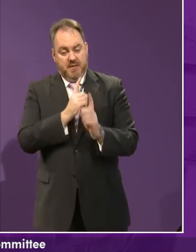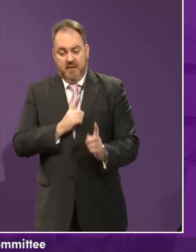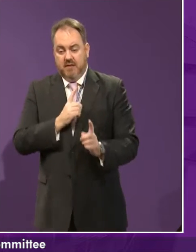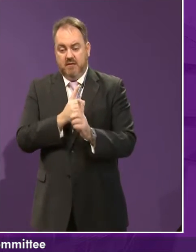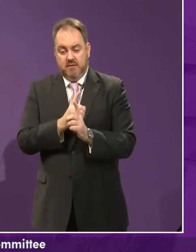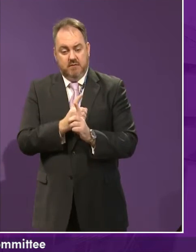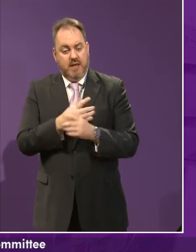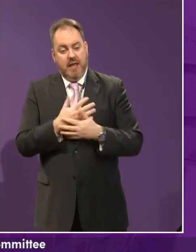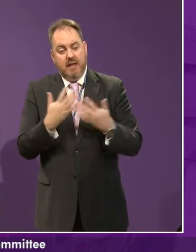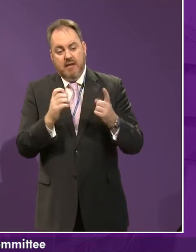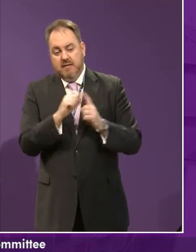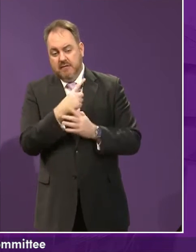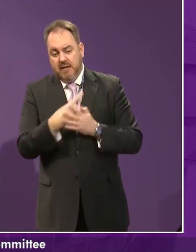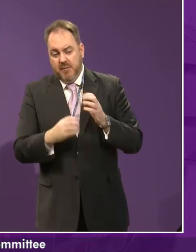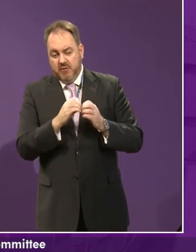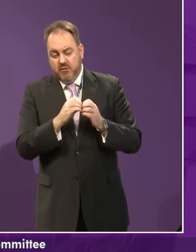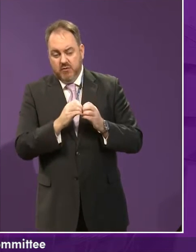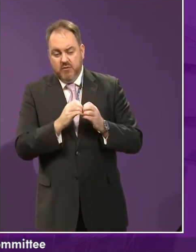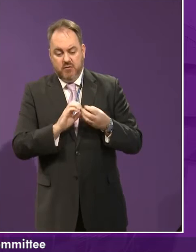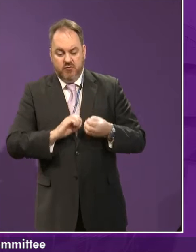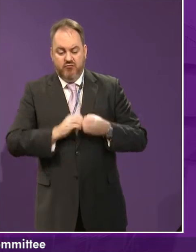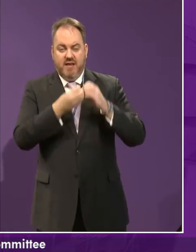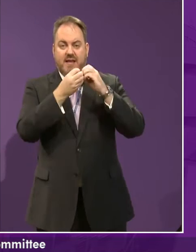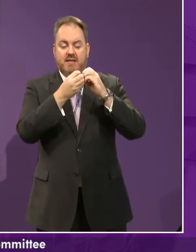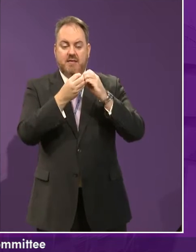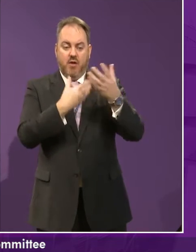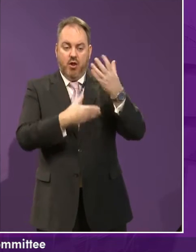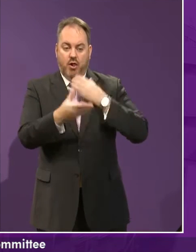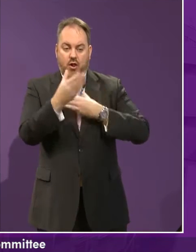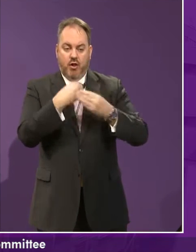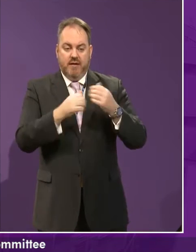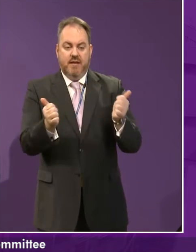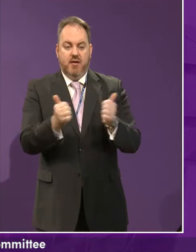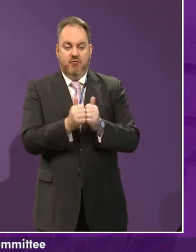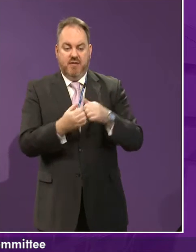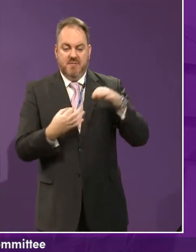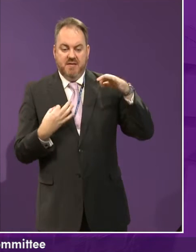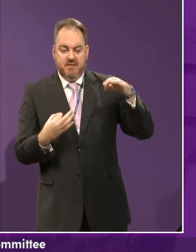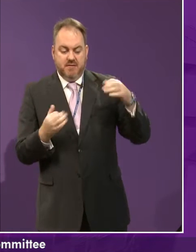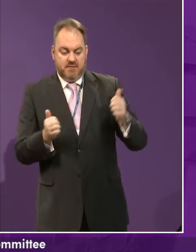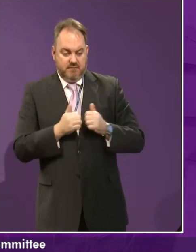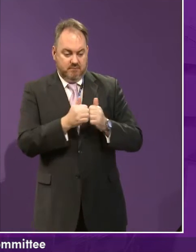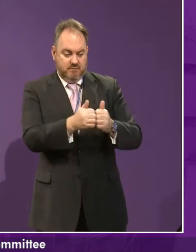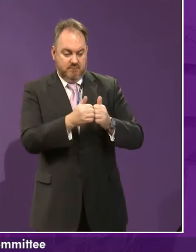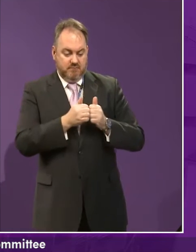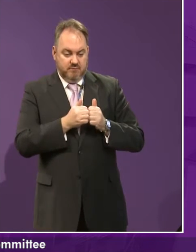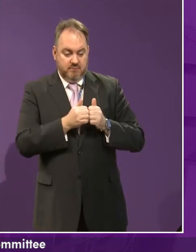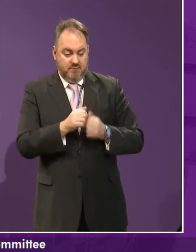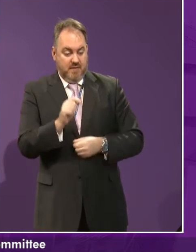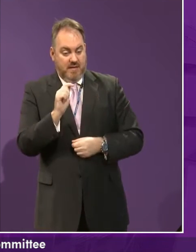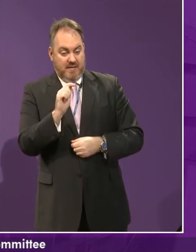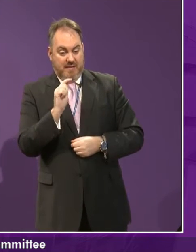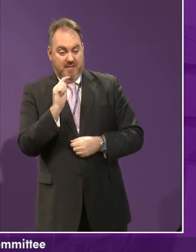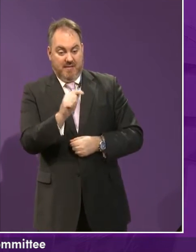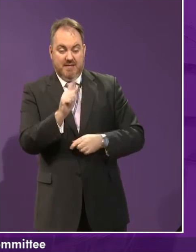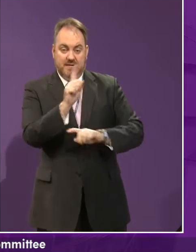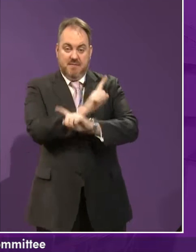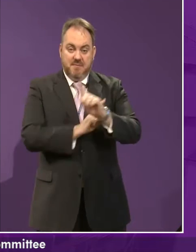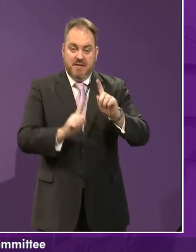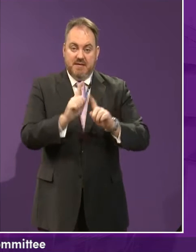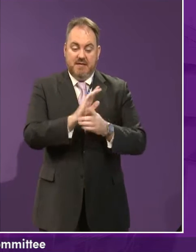we call a learning agreement at the start of the student's course. And the meetings between